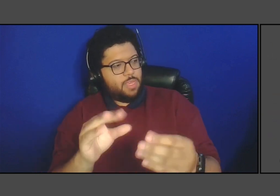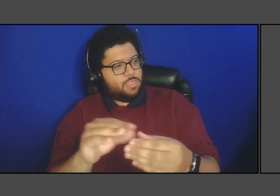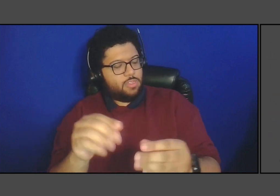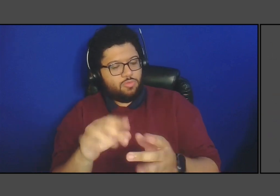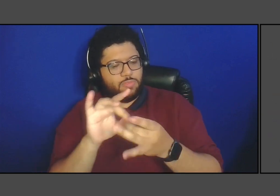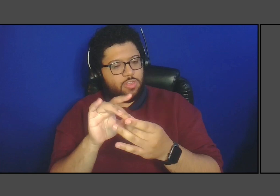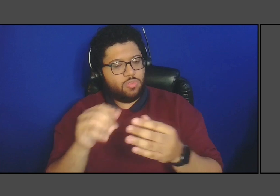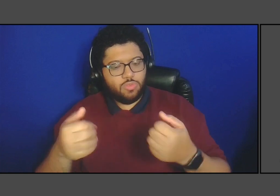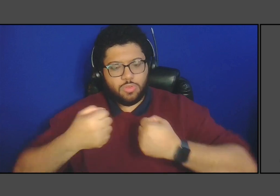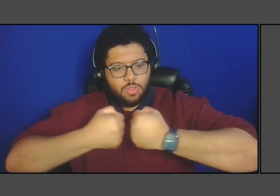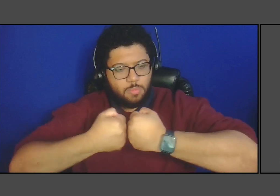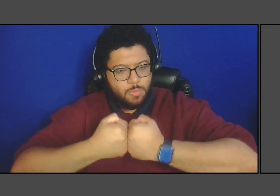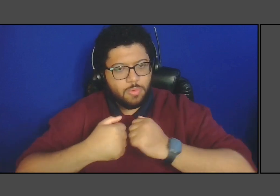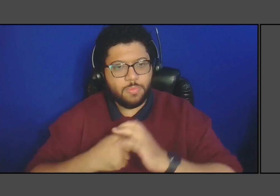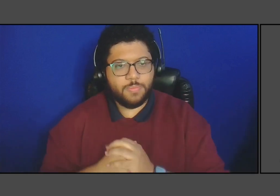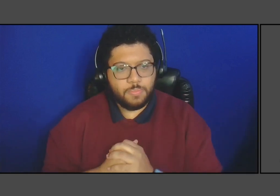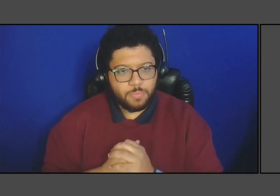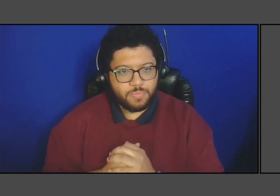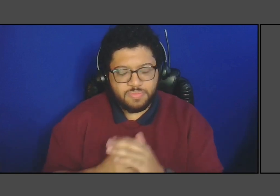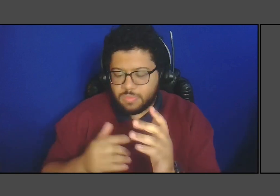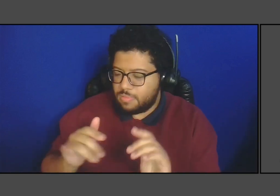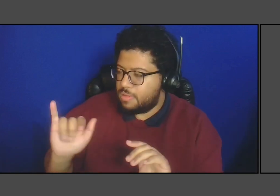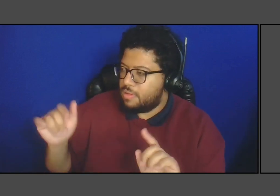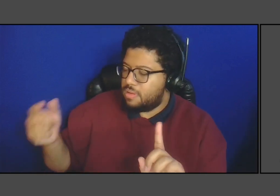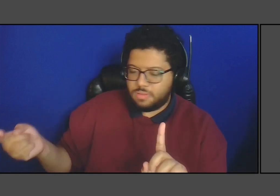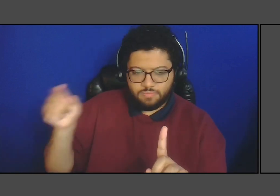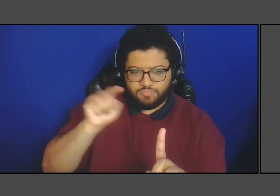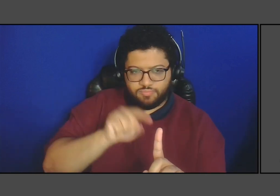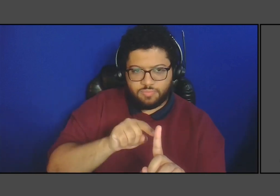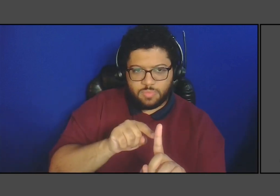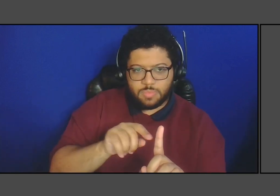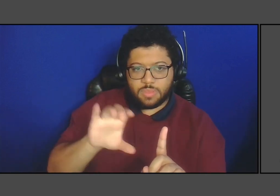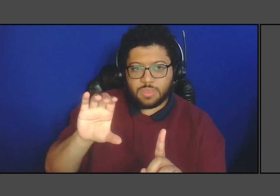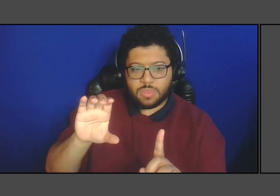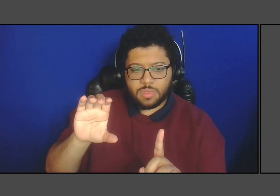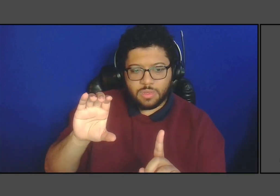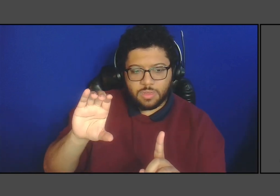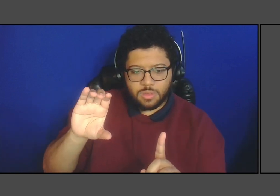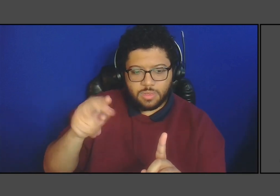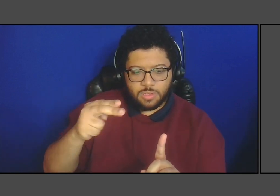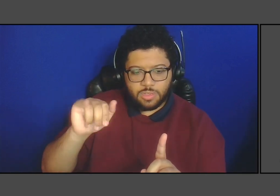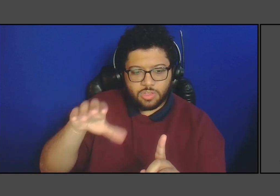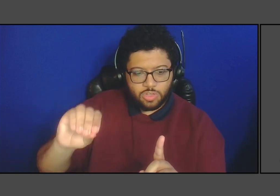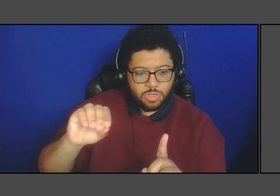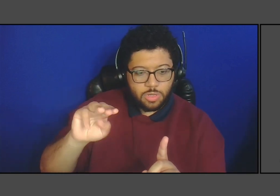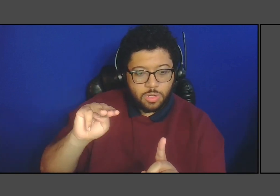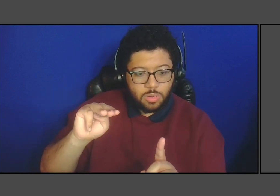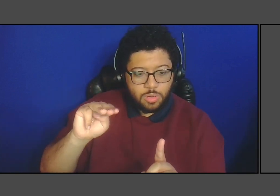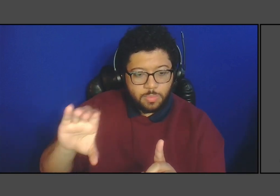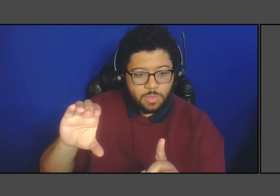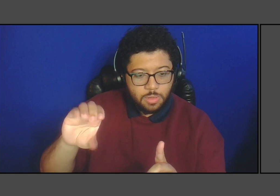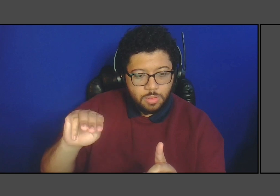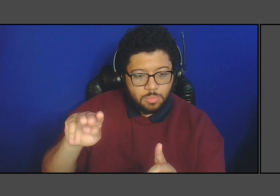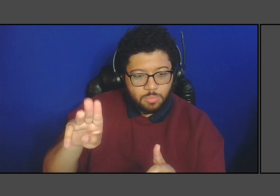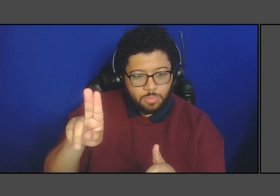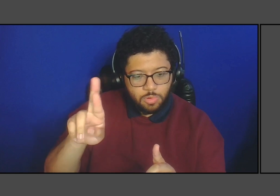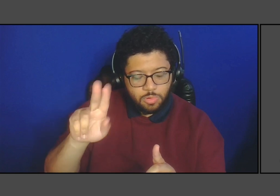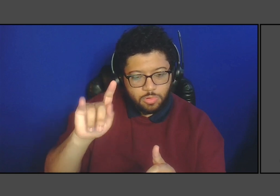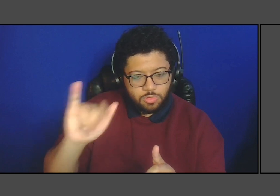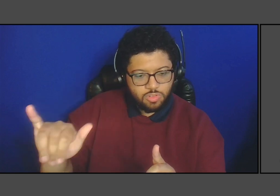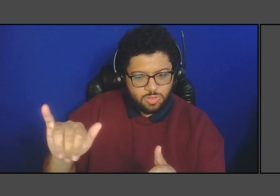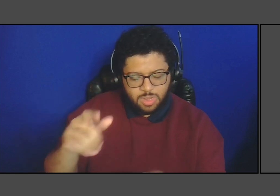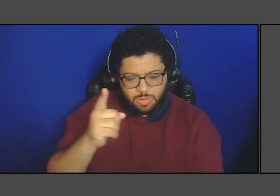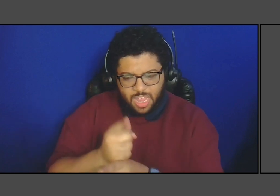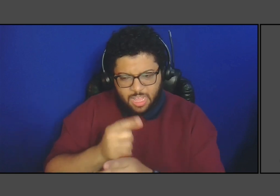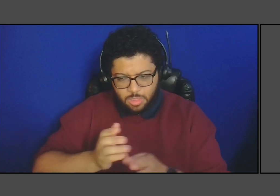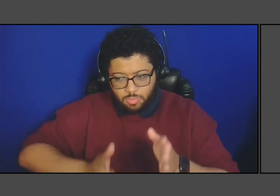I just have to go back for a minute to Chico McMurtry is who did the robotic border crossers. That's correct. Is Yeah, that- Chico